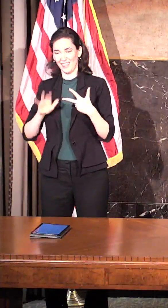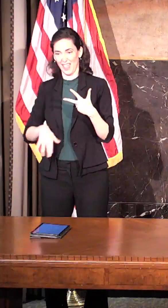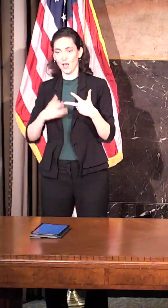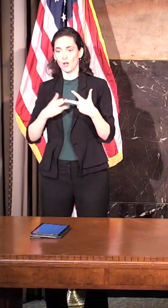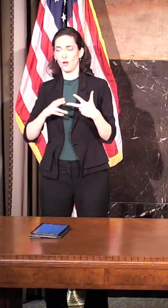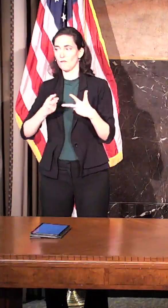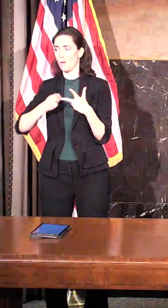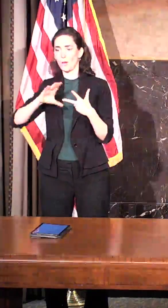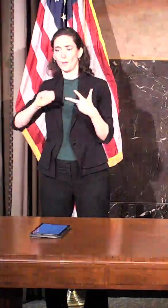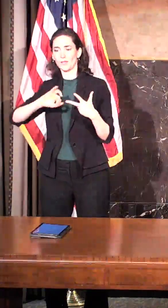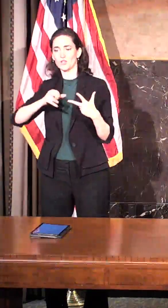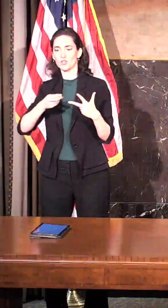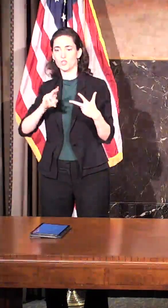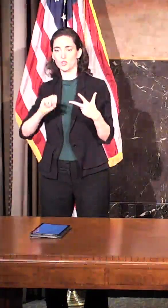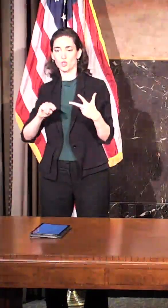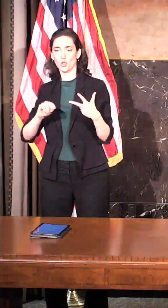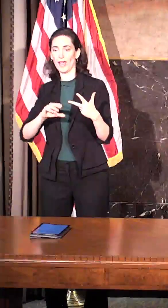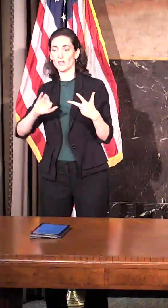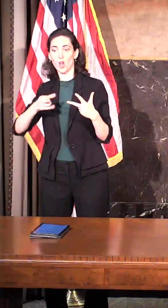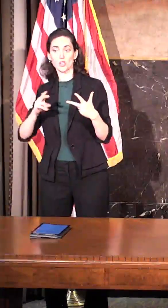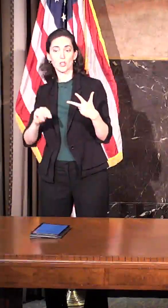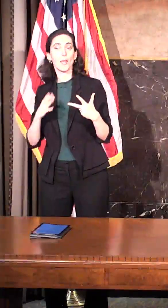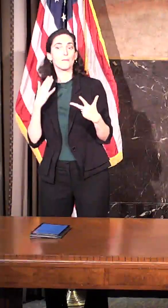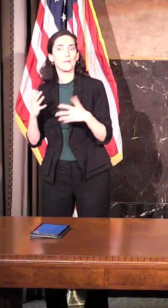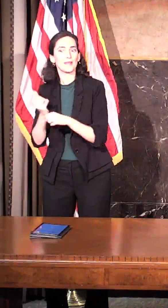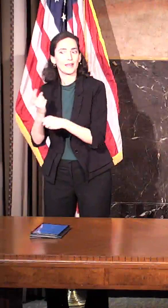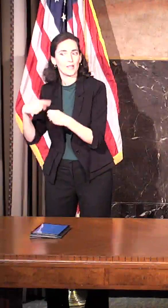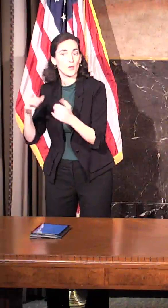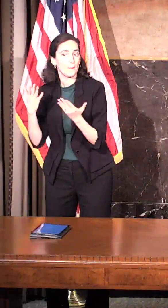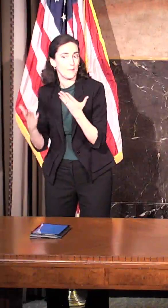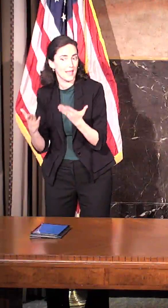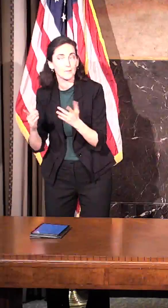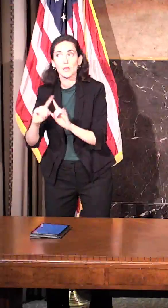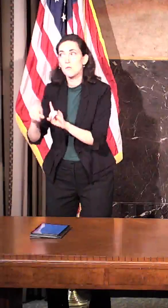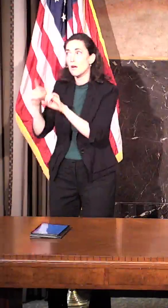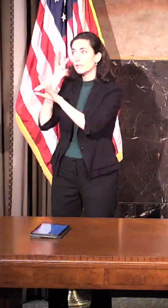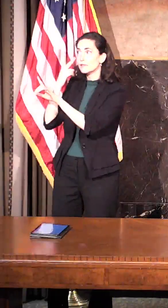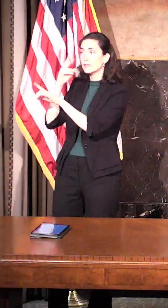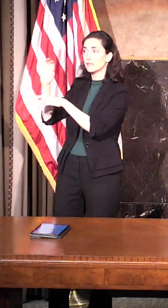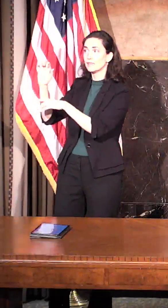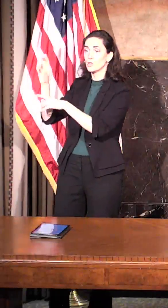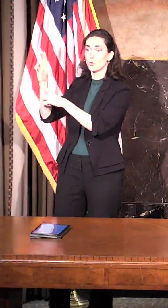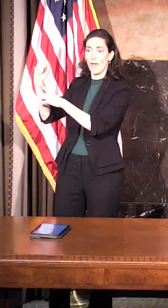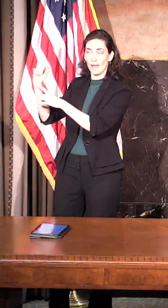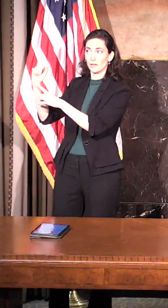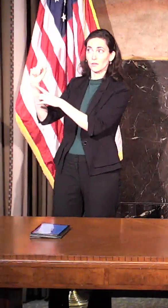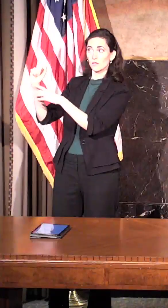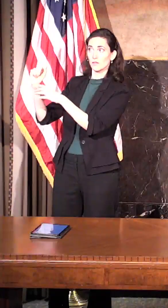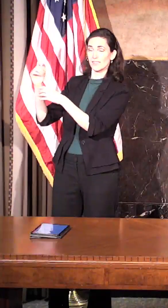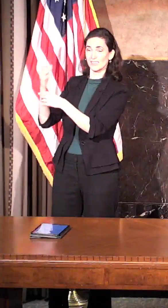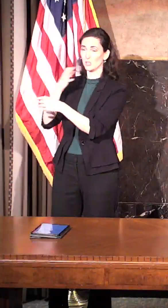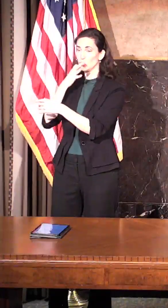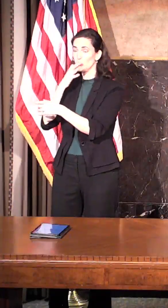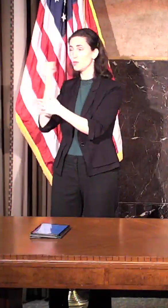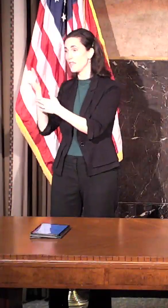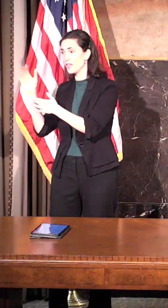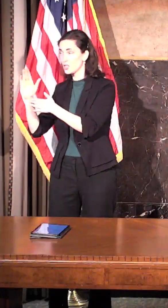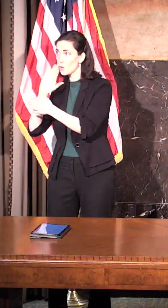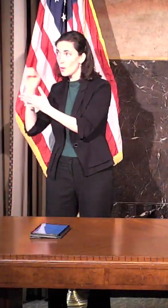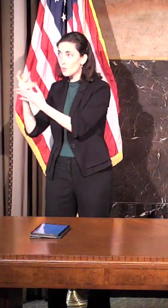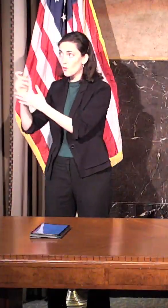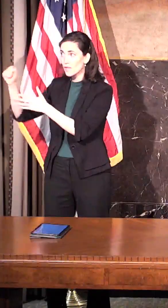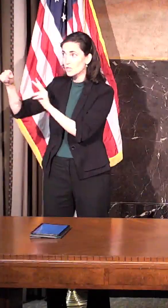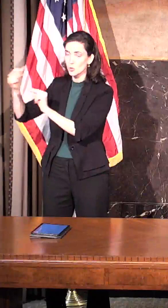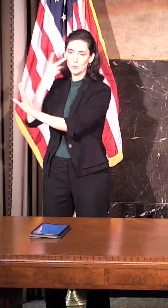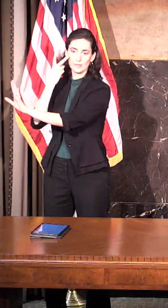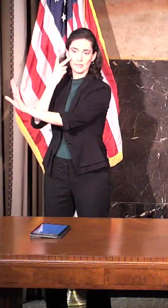Johnson as soon as next week, but that's assuming, of course, that the EUA is granted over the weekend. And we certainly don't know